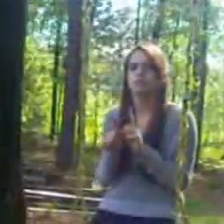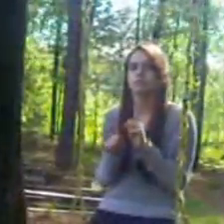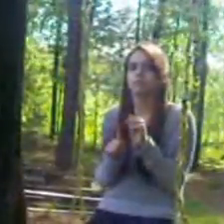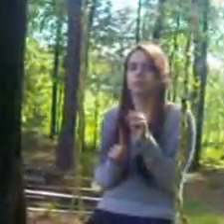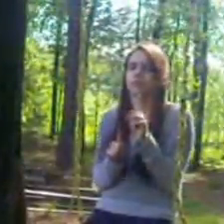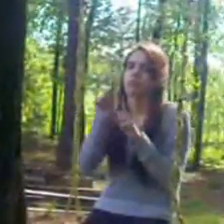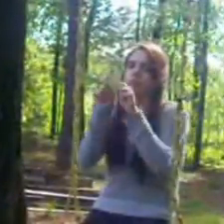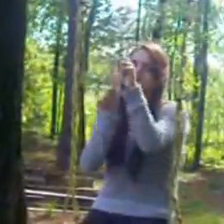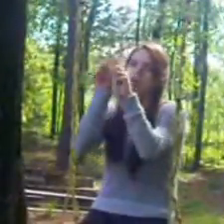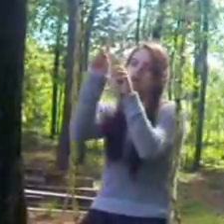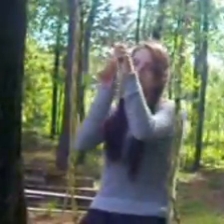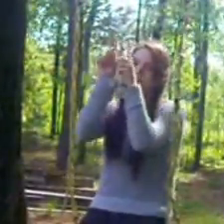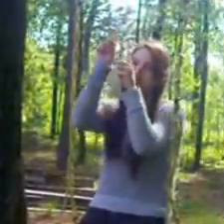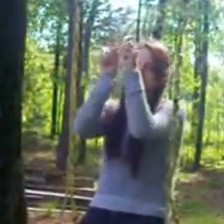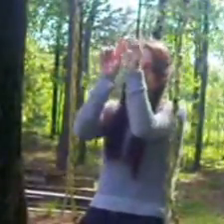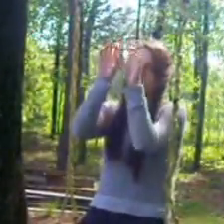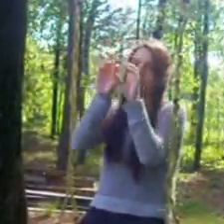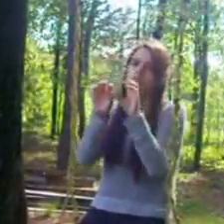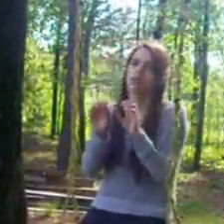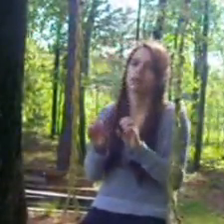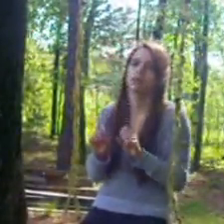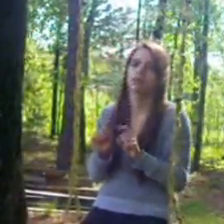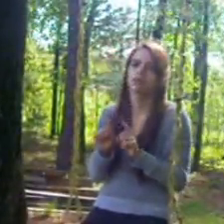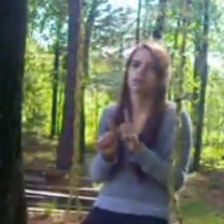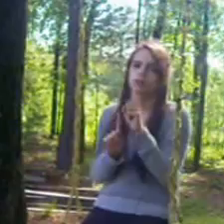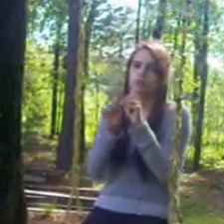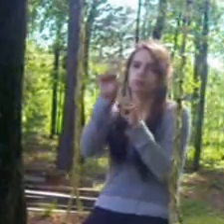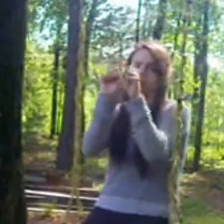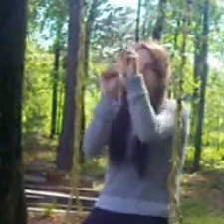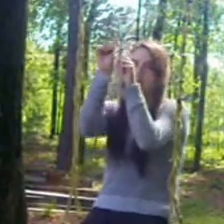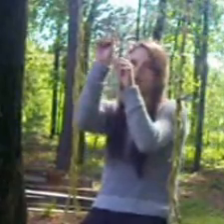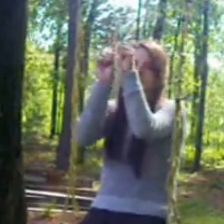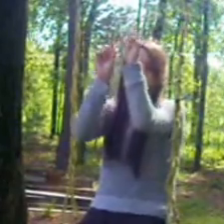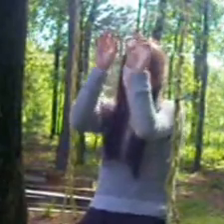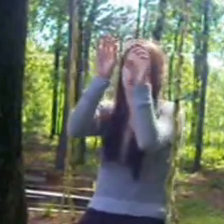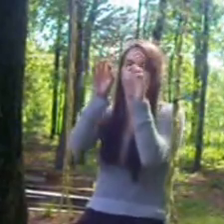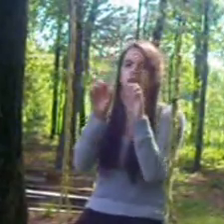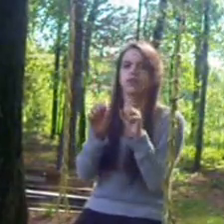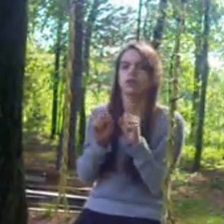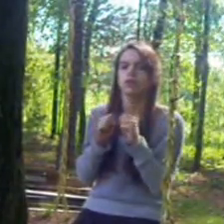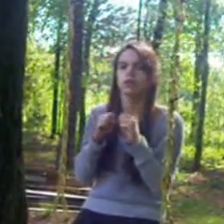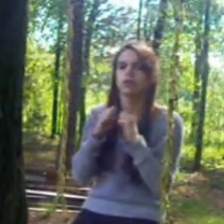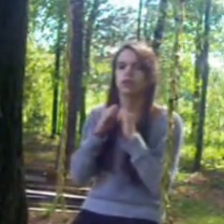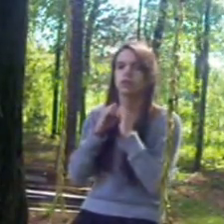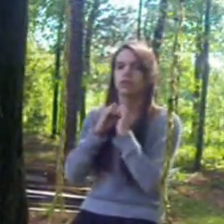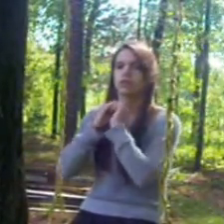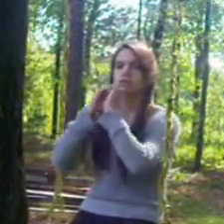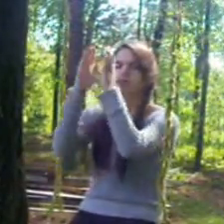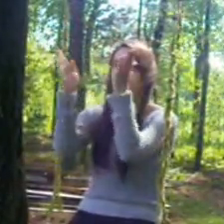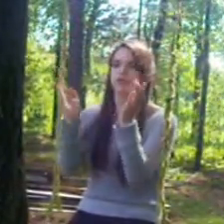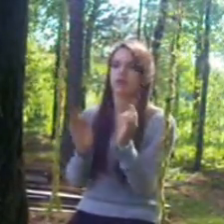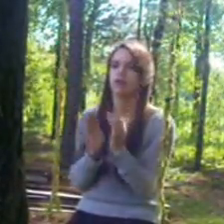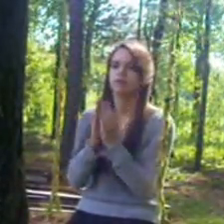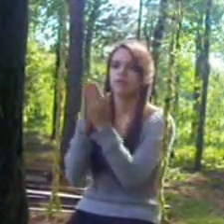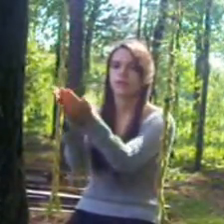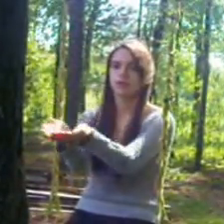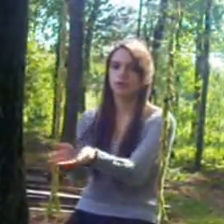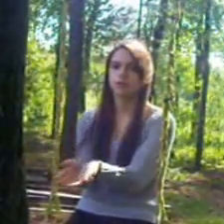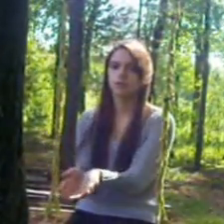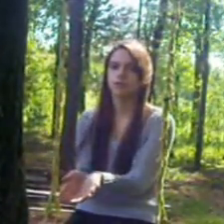your and the the ST Shine For